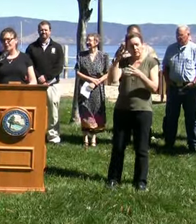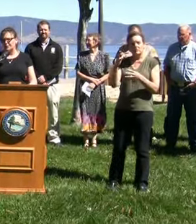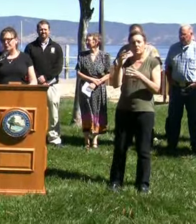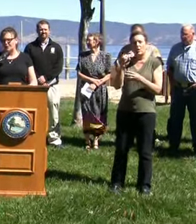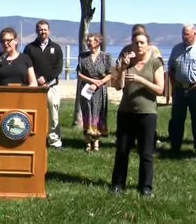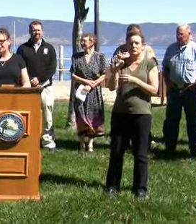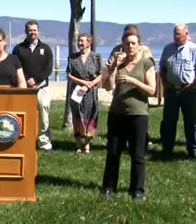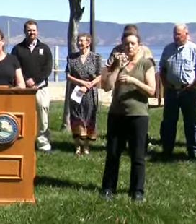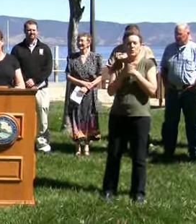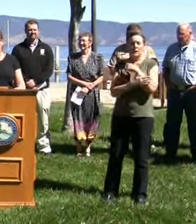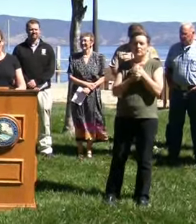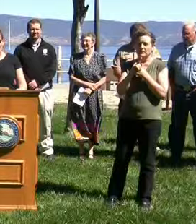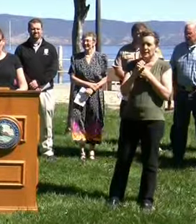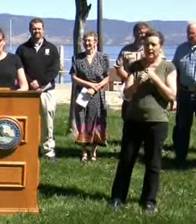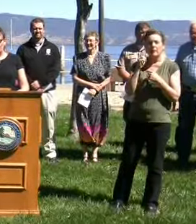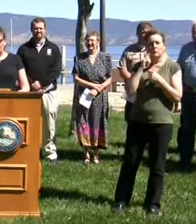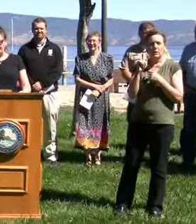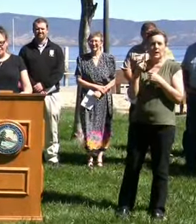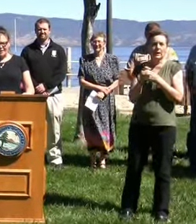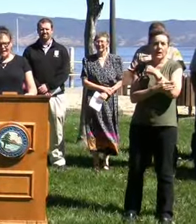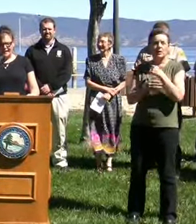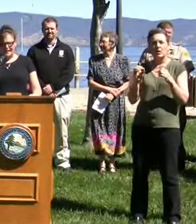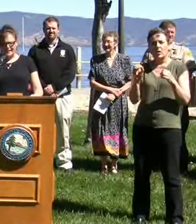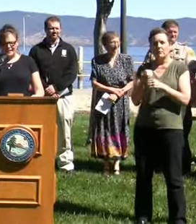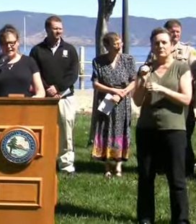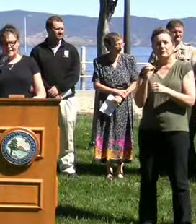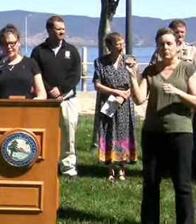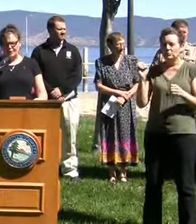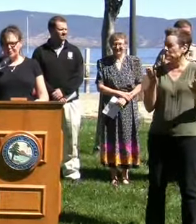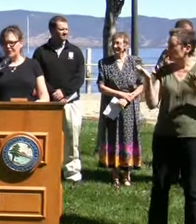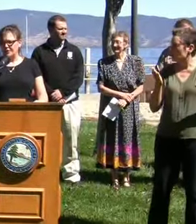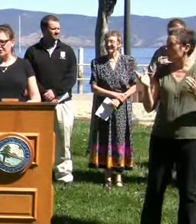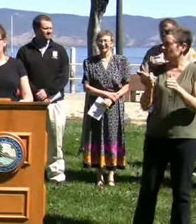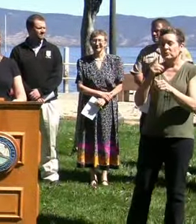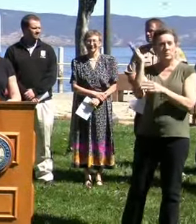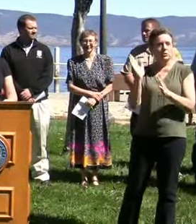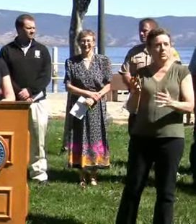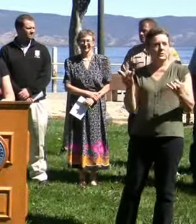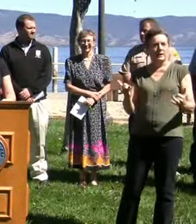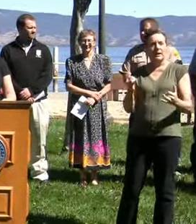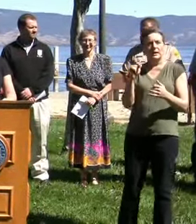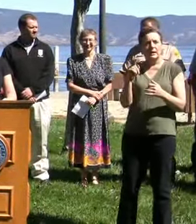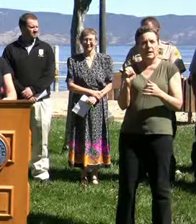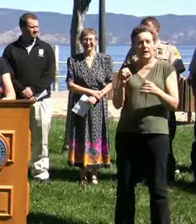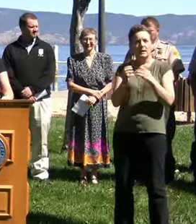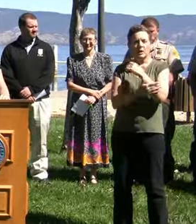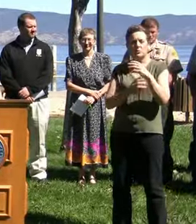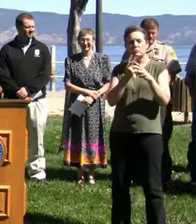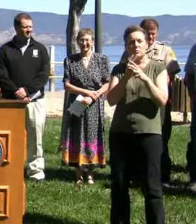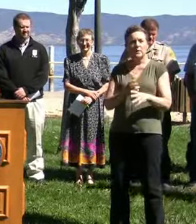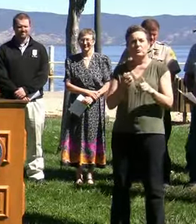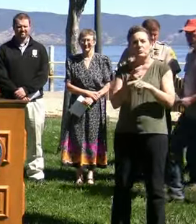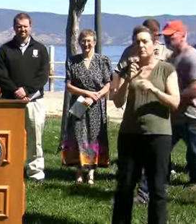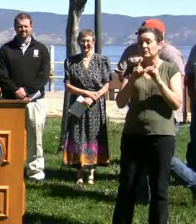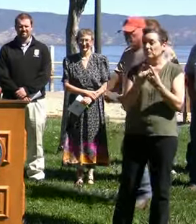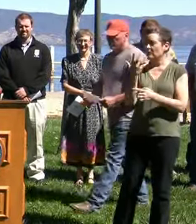County Office of Emergency Services. Our first speaker today is Lake County Supervisor from District 5, Rob Brown. And